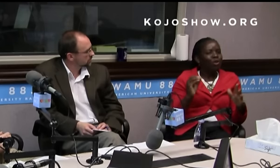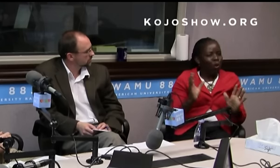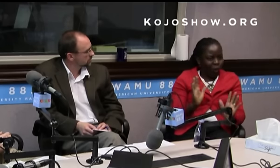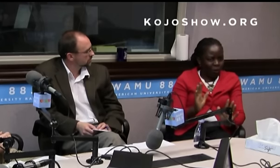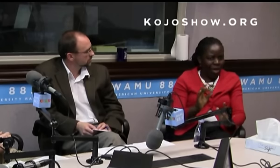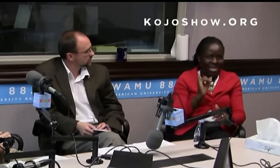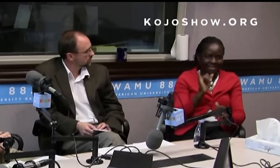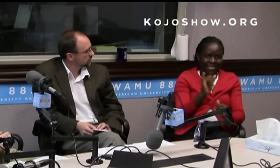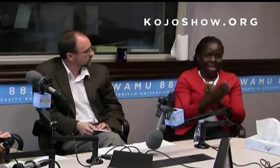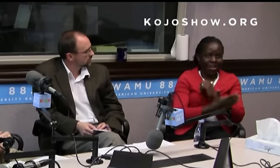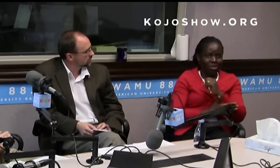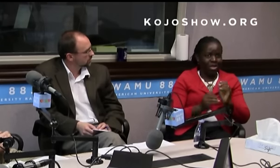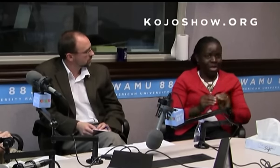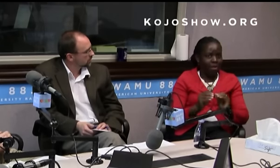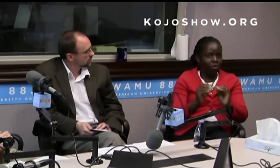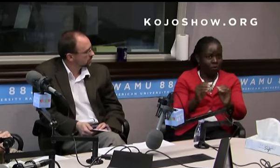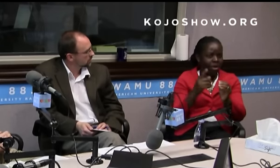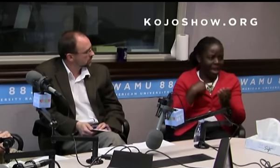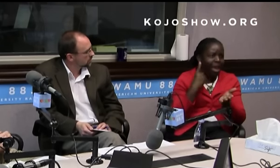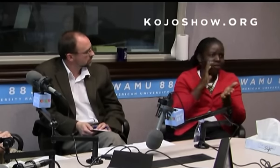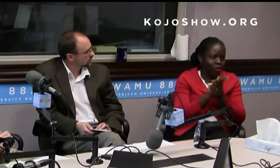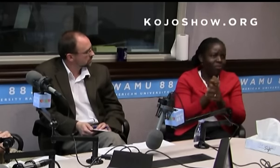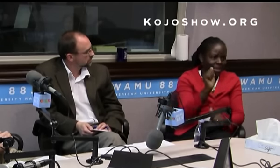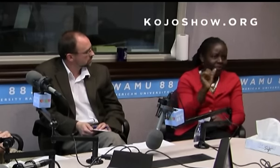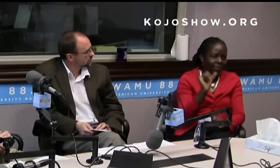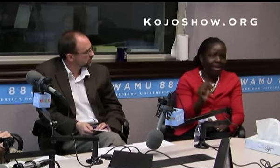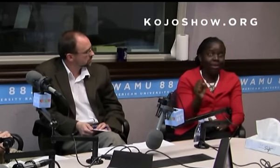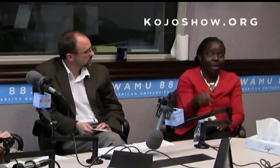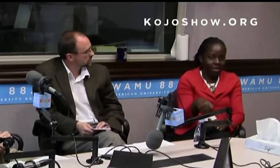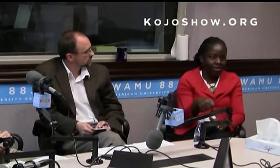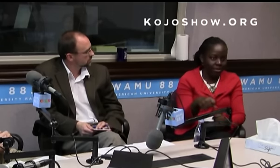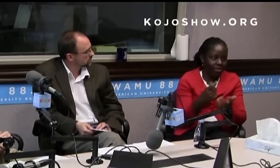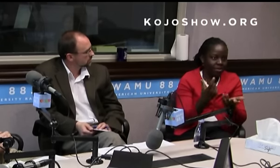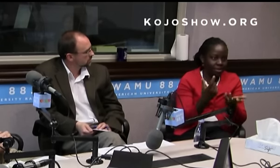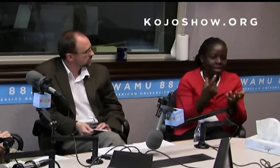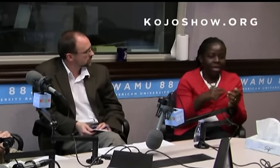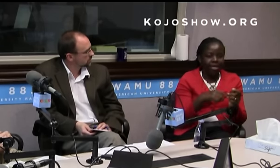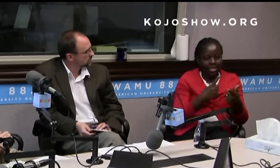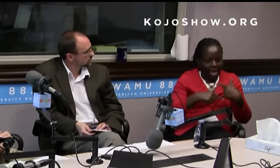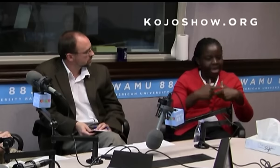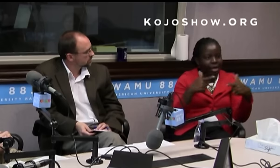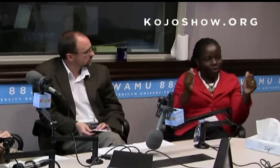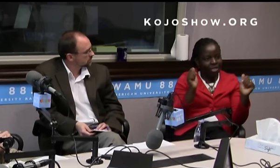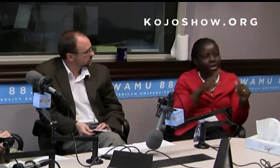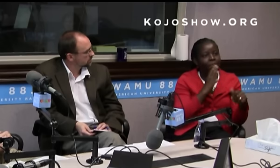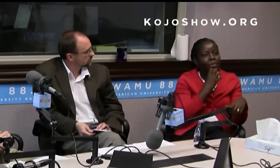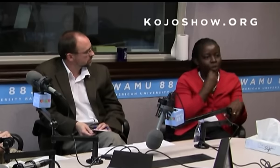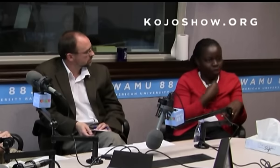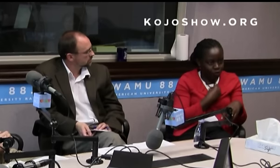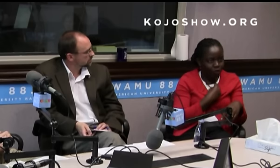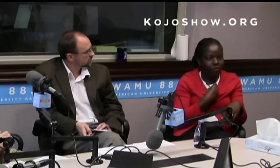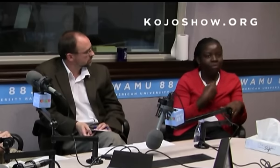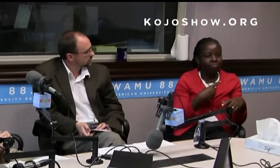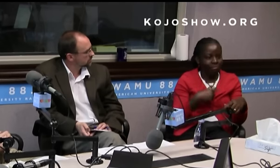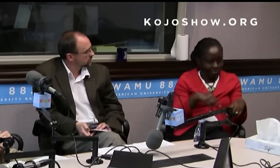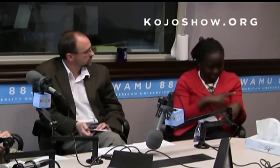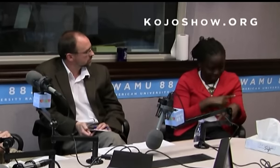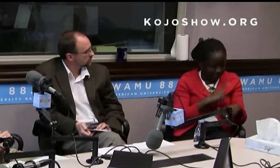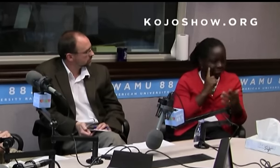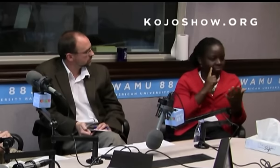happening with language and language rights and respect within South Africa and just the amount of change that has happened in recent